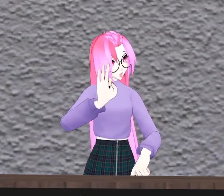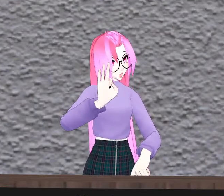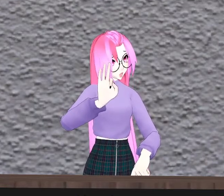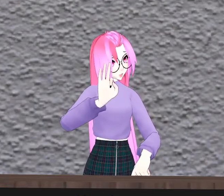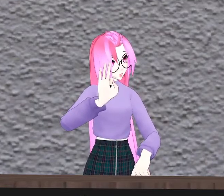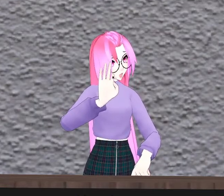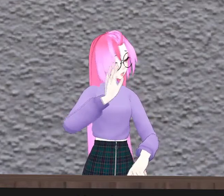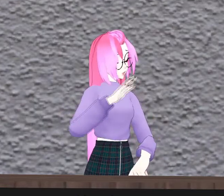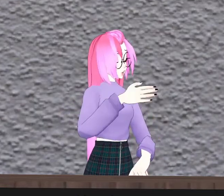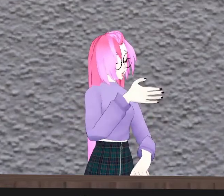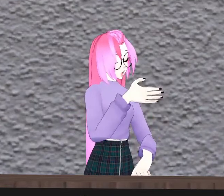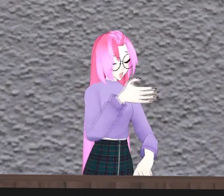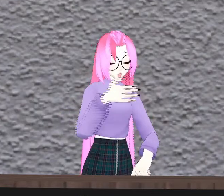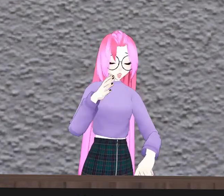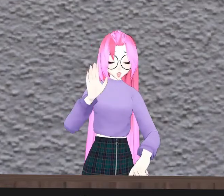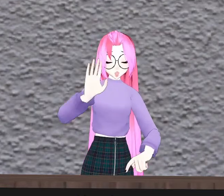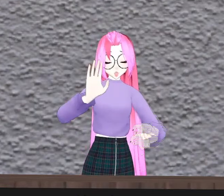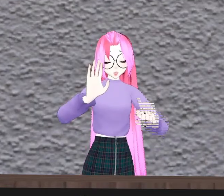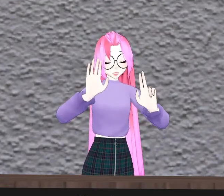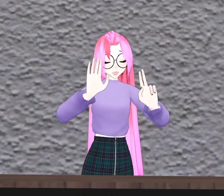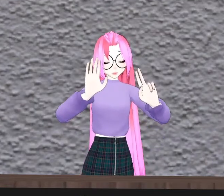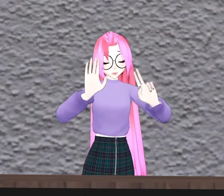9, right? And for our non-index users,